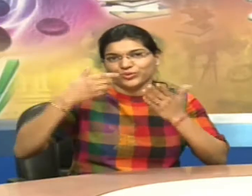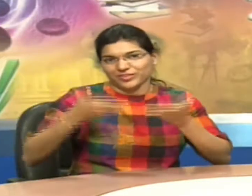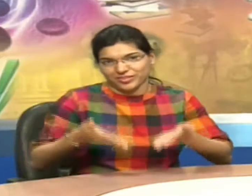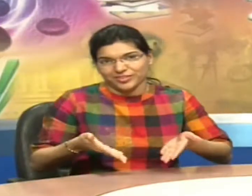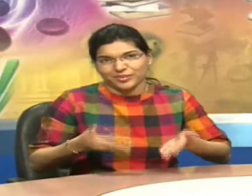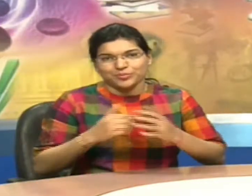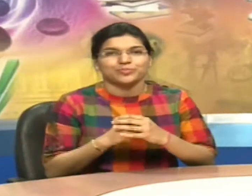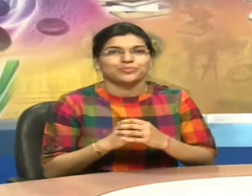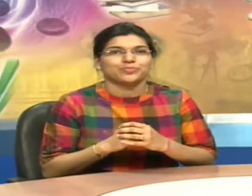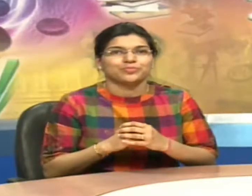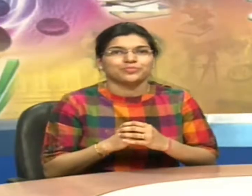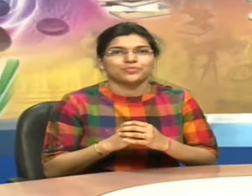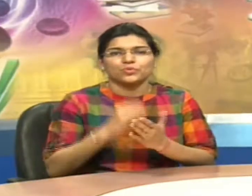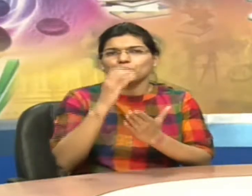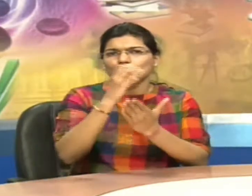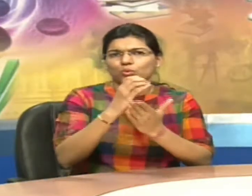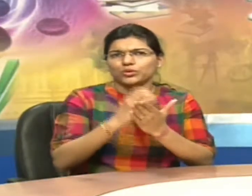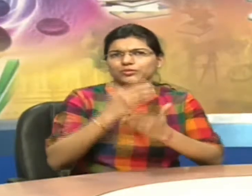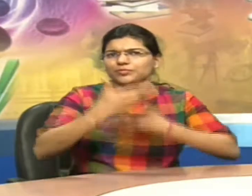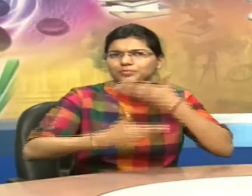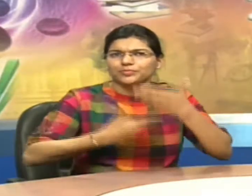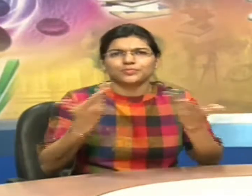in NIOS video class.